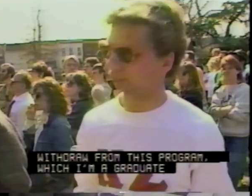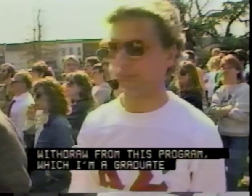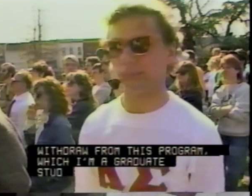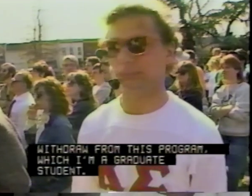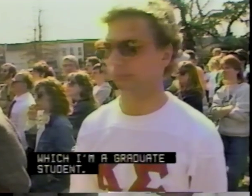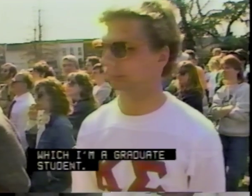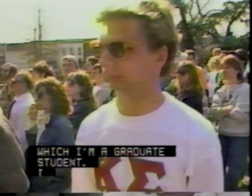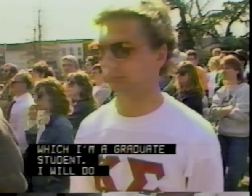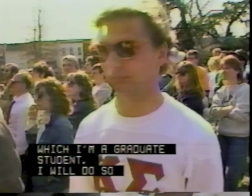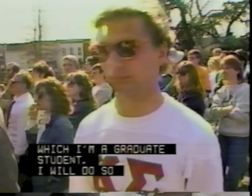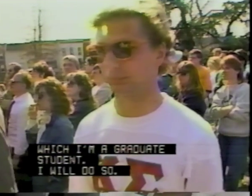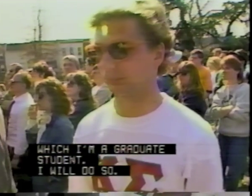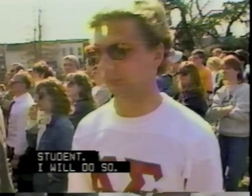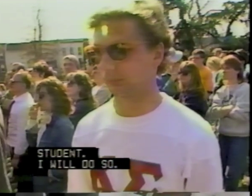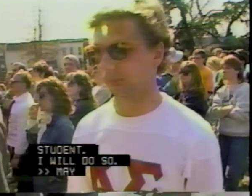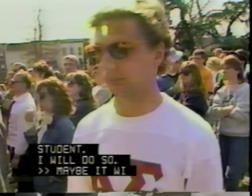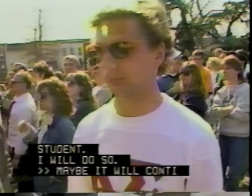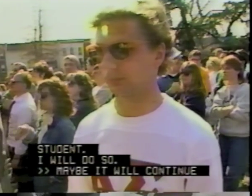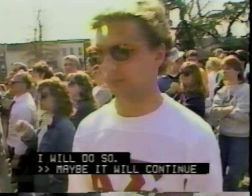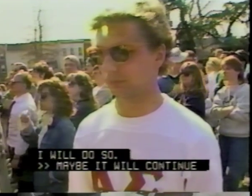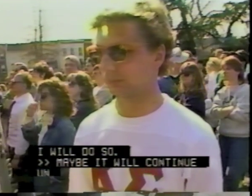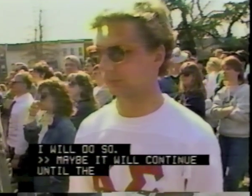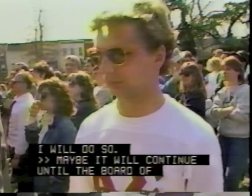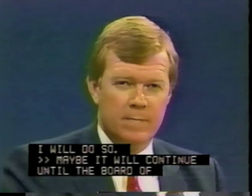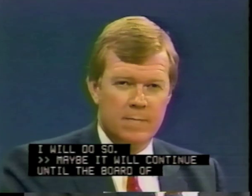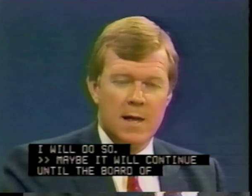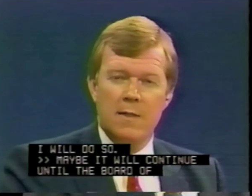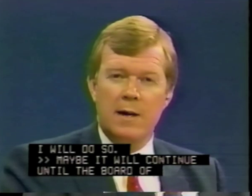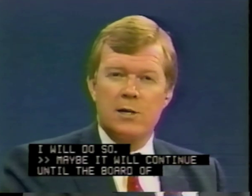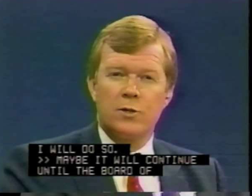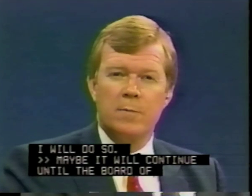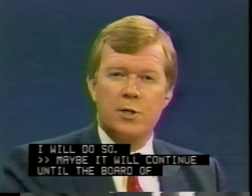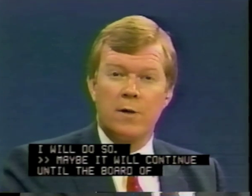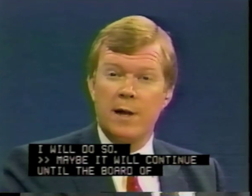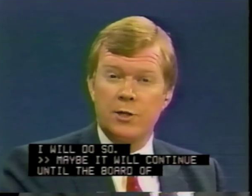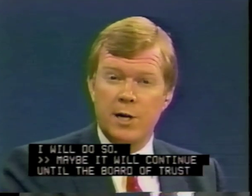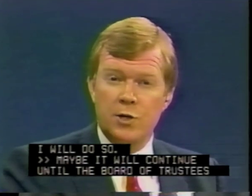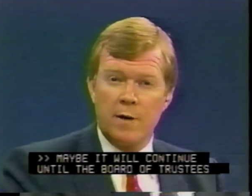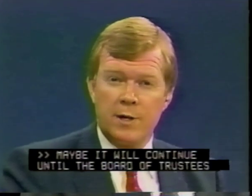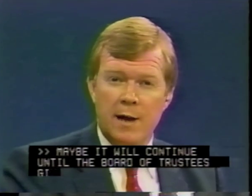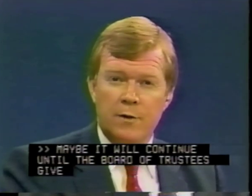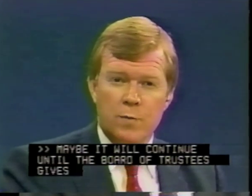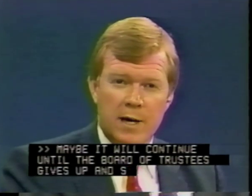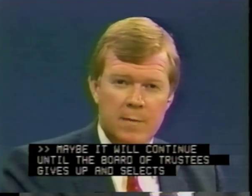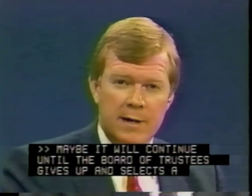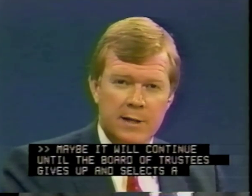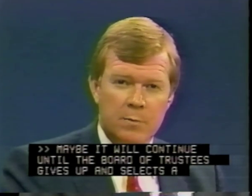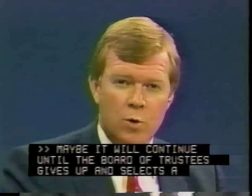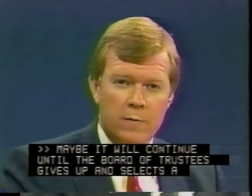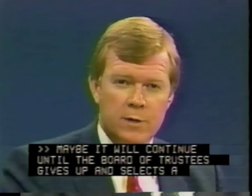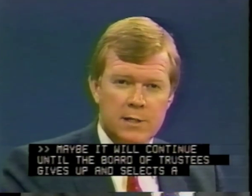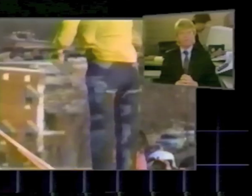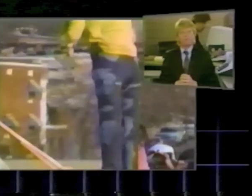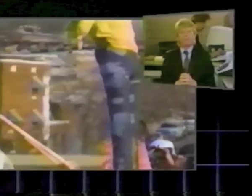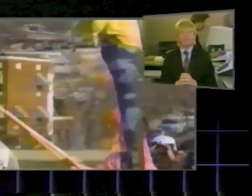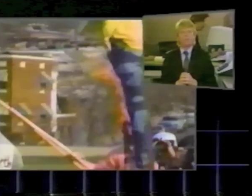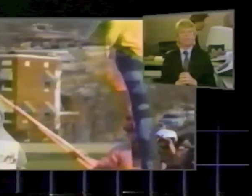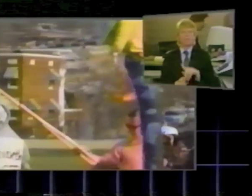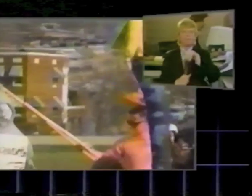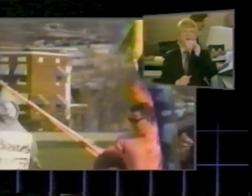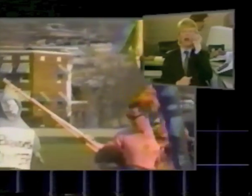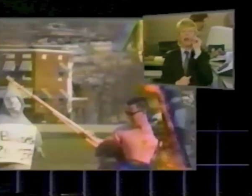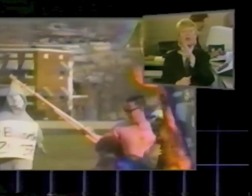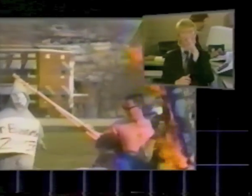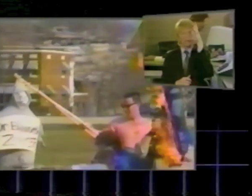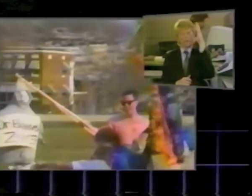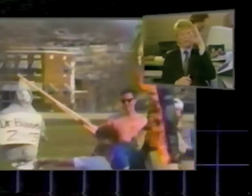and selects a deaf person as president. The National Commission on the Education of the Deaf is recommending that the Board of Trustees... Its new